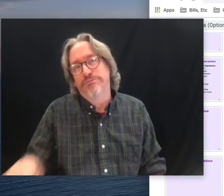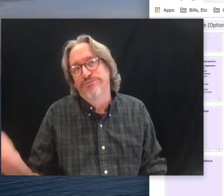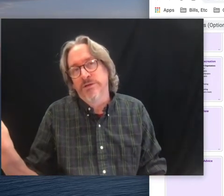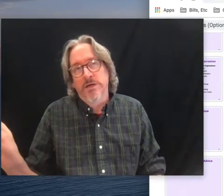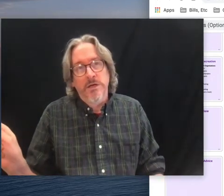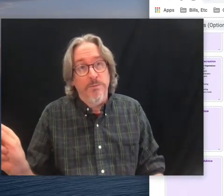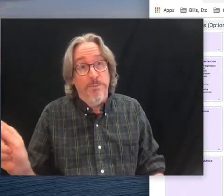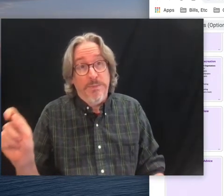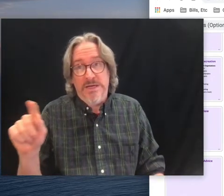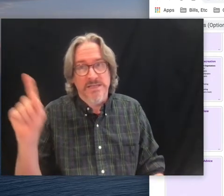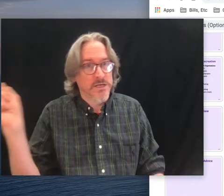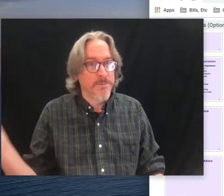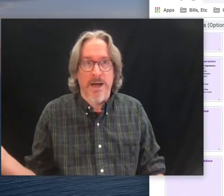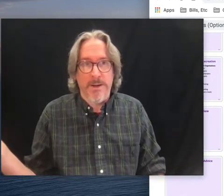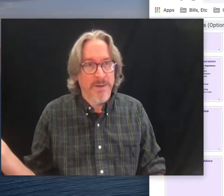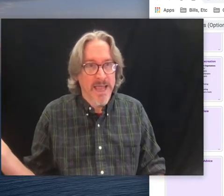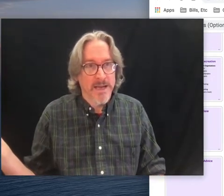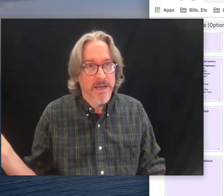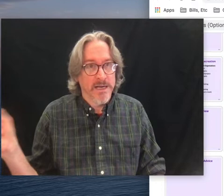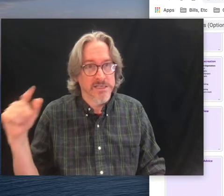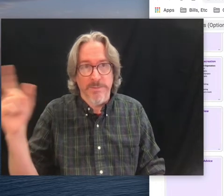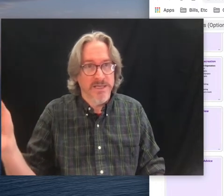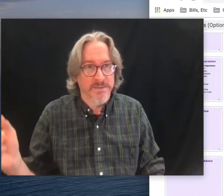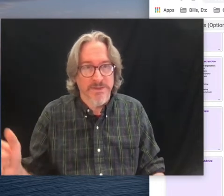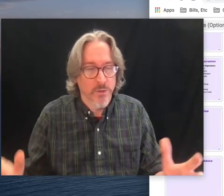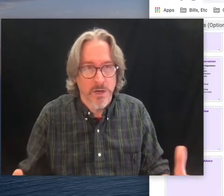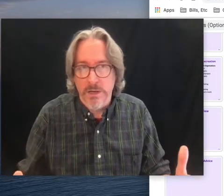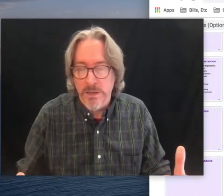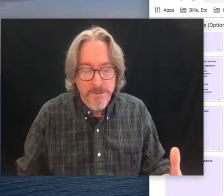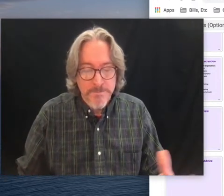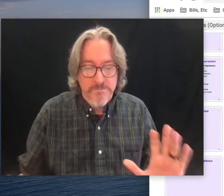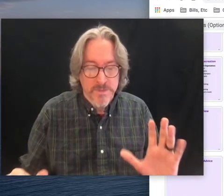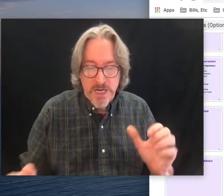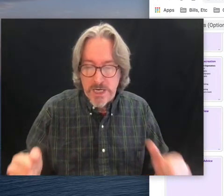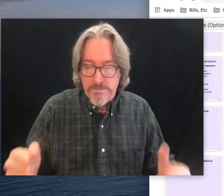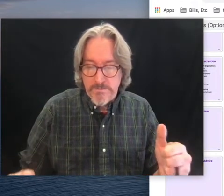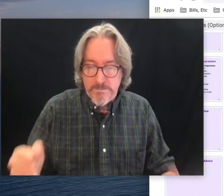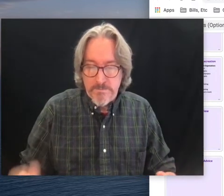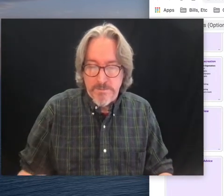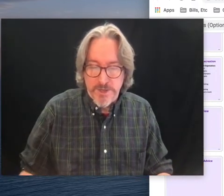go, because it's going to pop up again, and it's going to be in something where